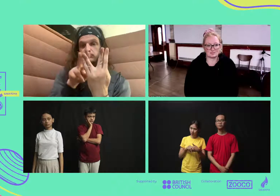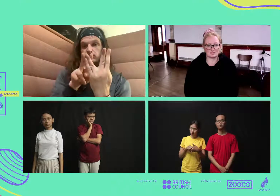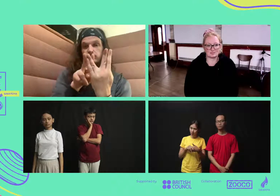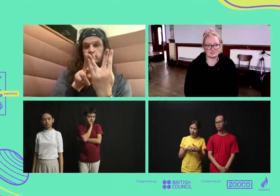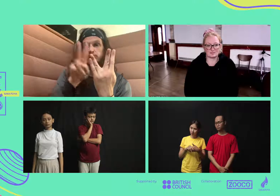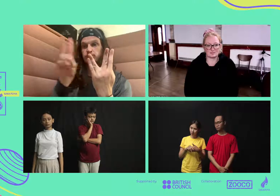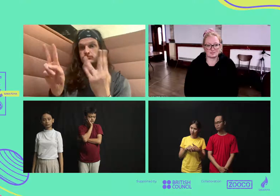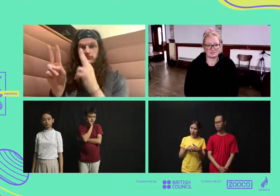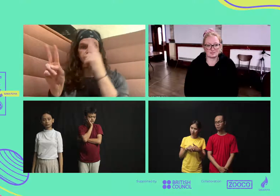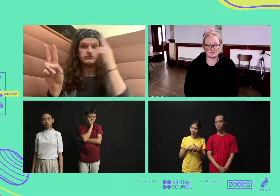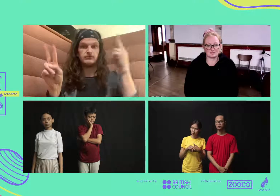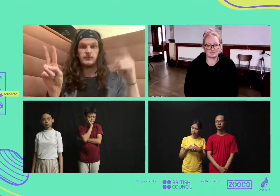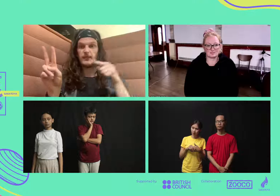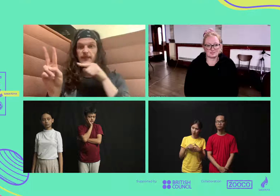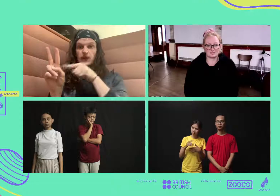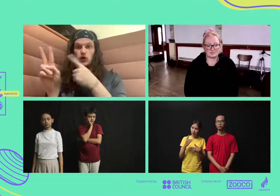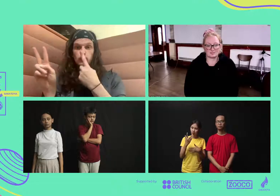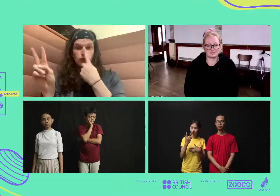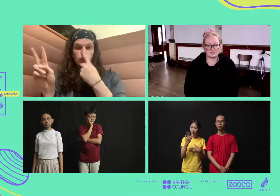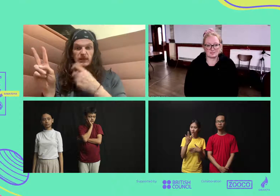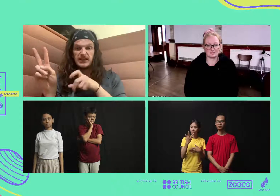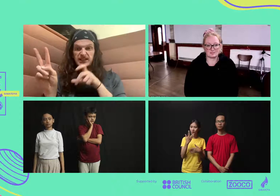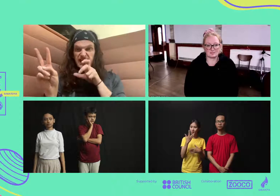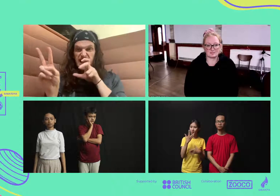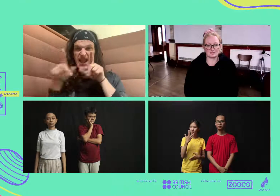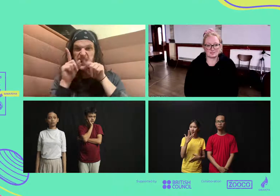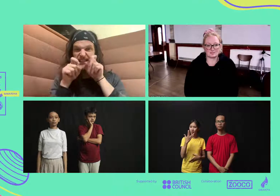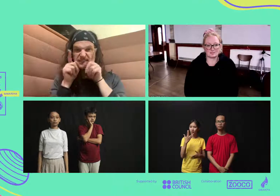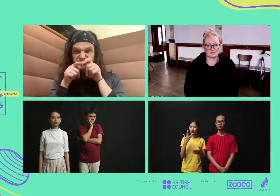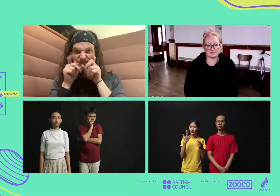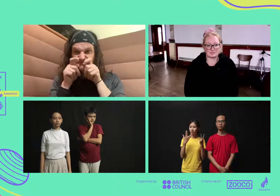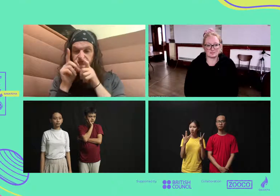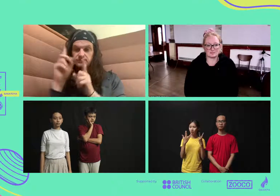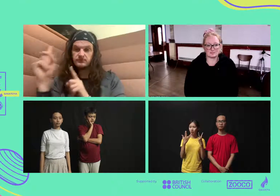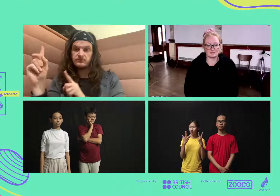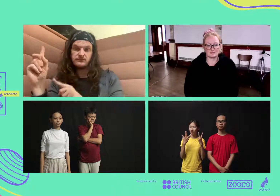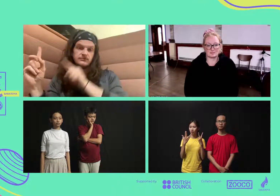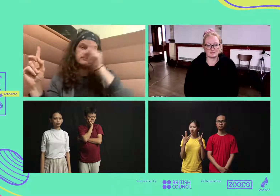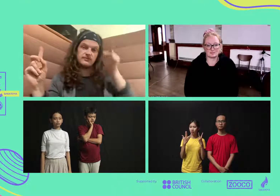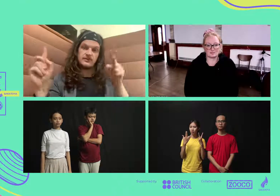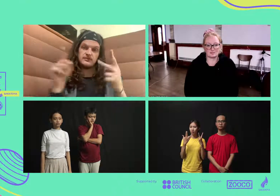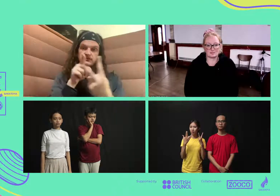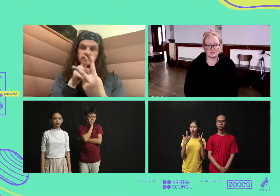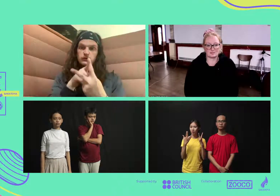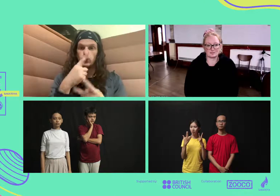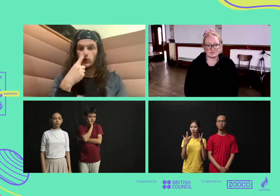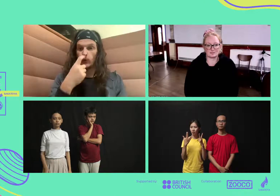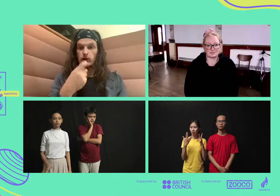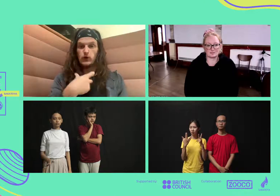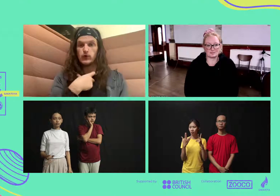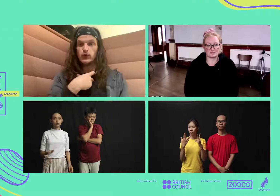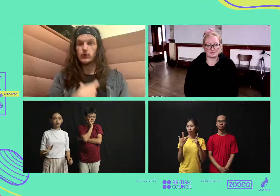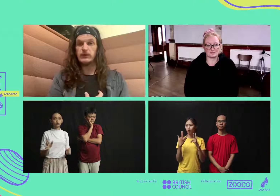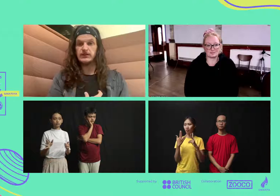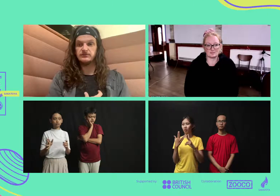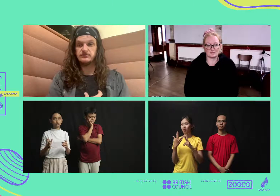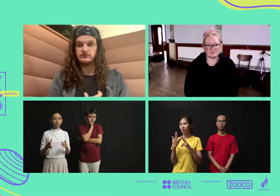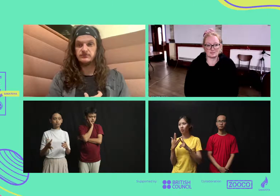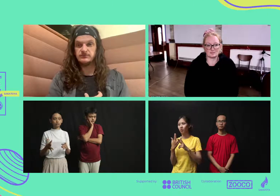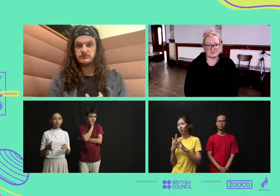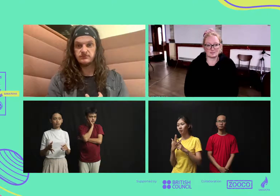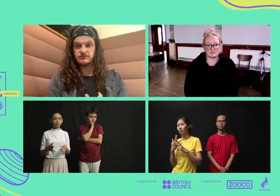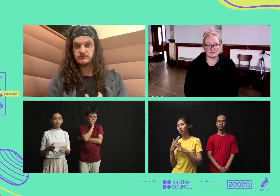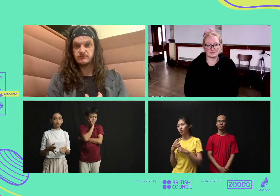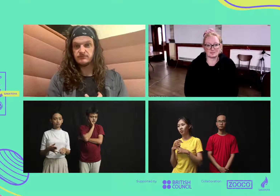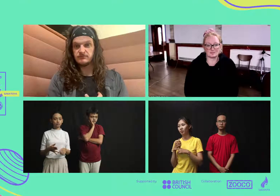what you can do is in pairs, two of you could create the alien or the